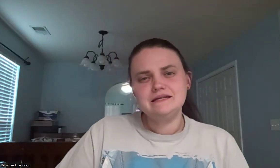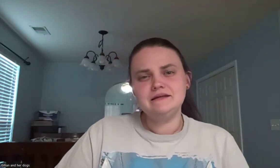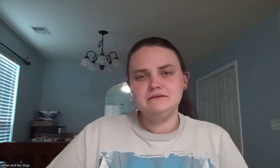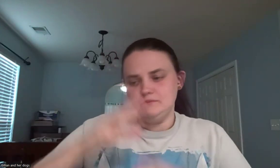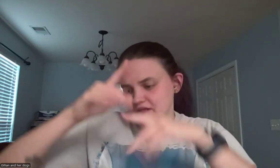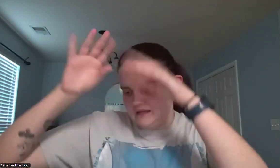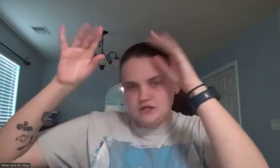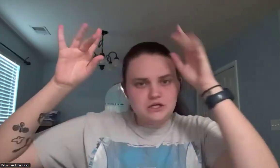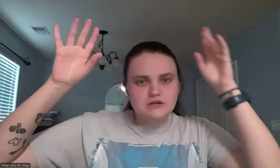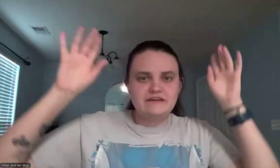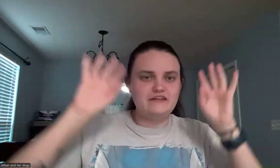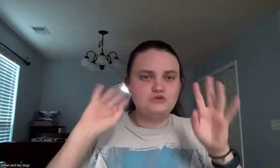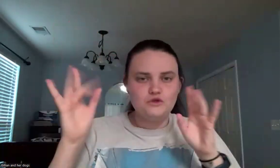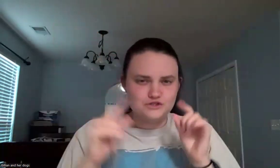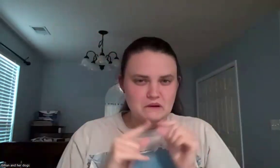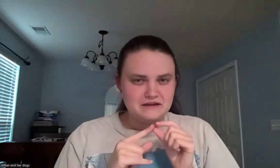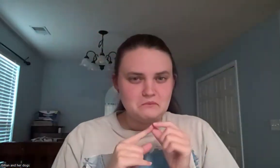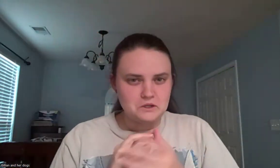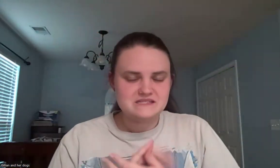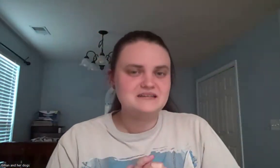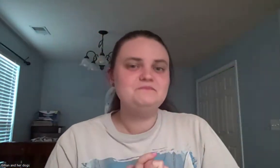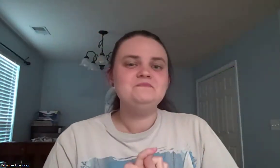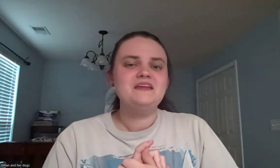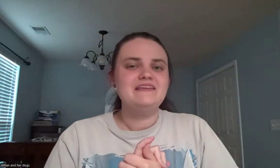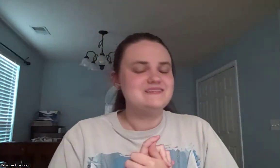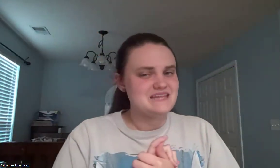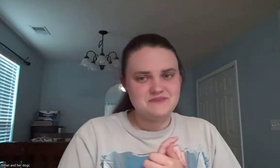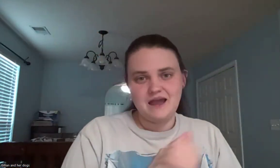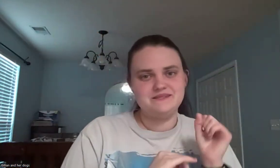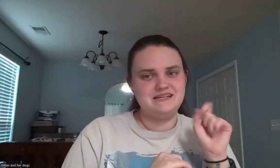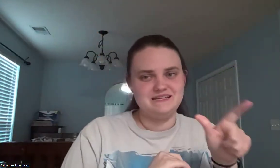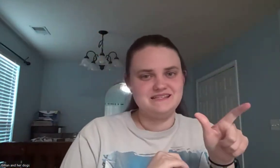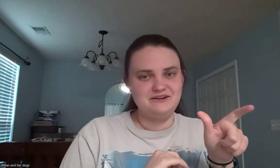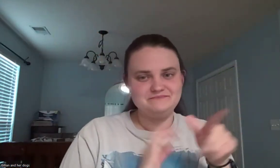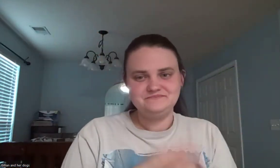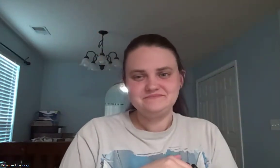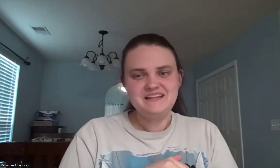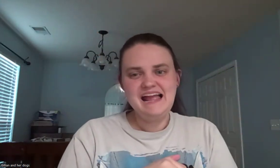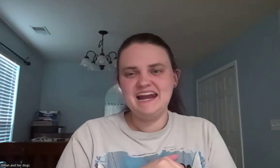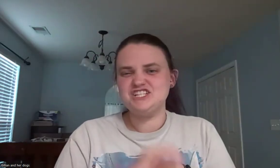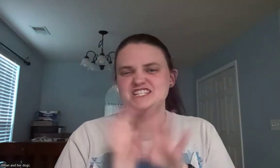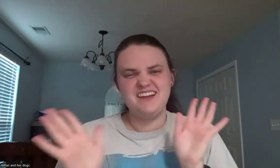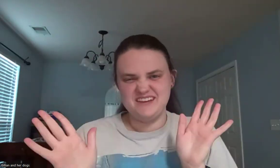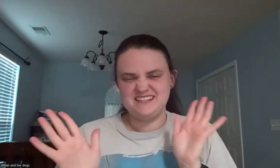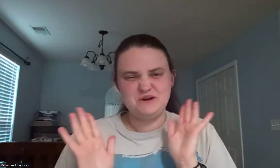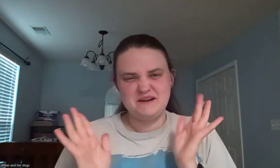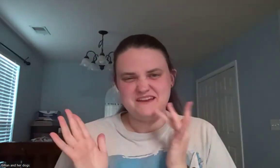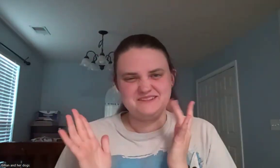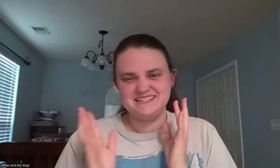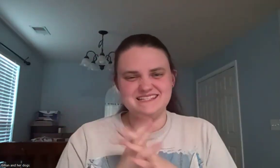zillion, million, da, da, da. Like they throw those random words in. The same thing happens in ASL. And I just love it. It's one of my favorite things to see.